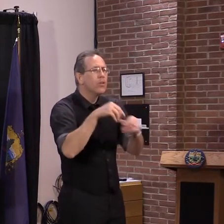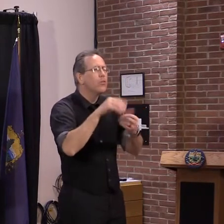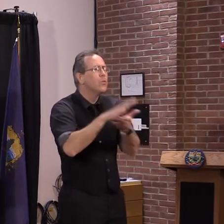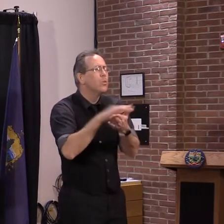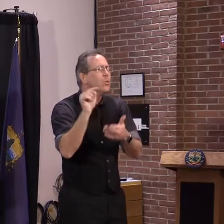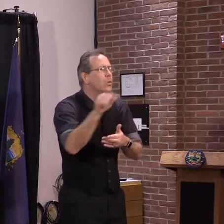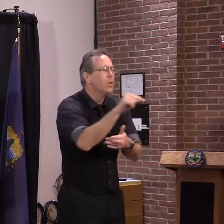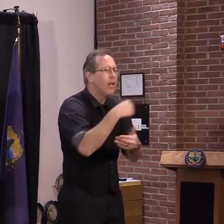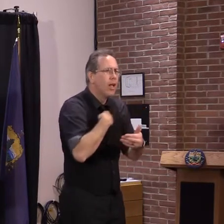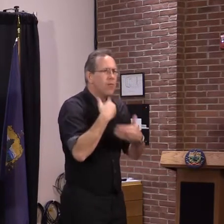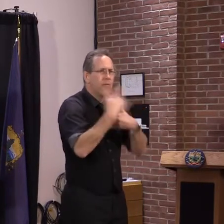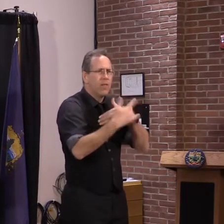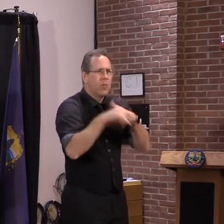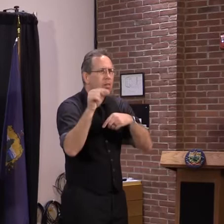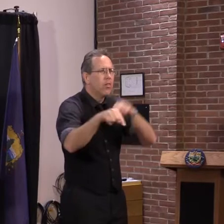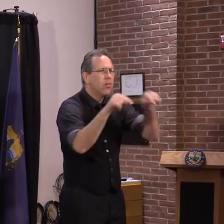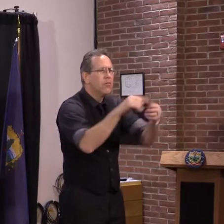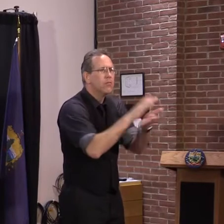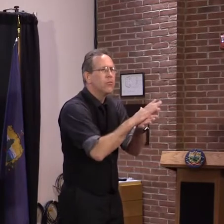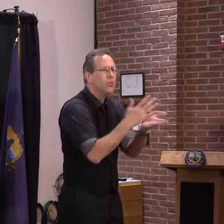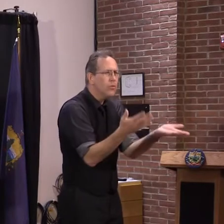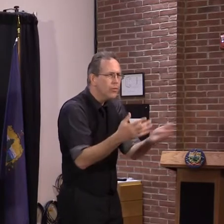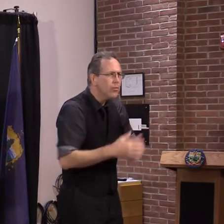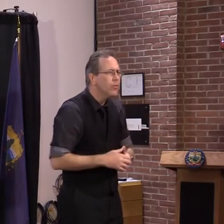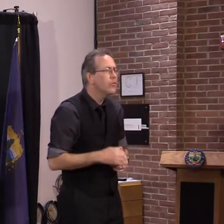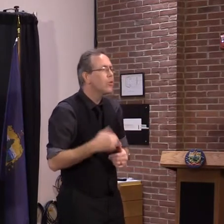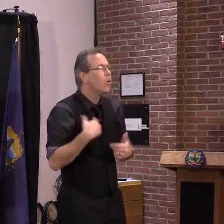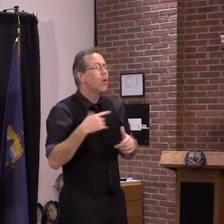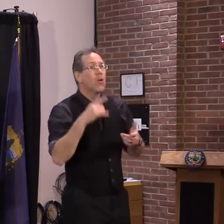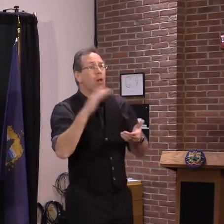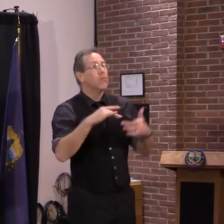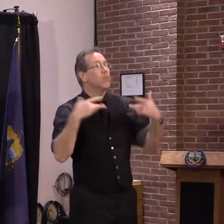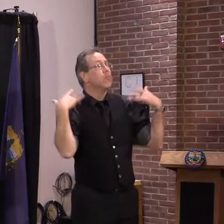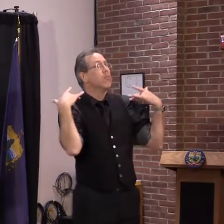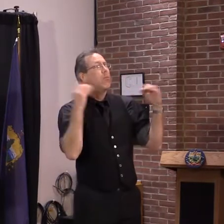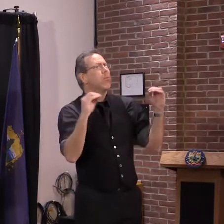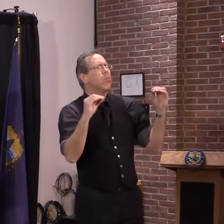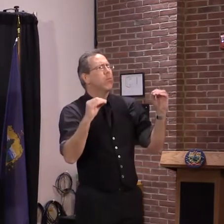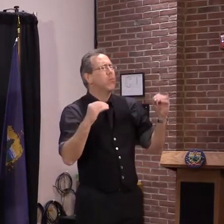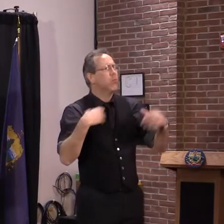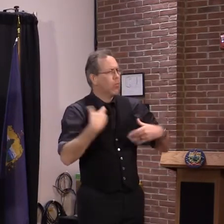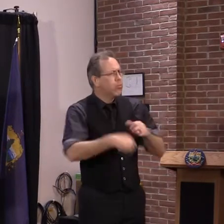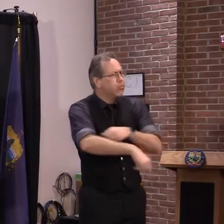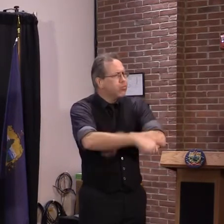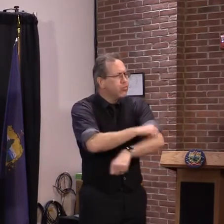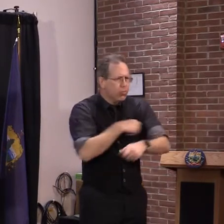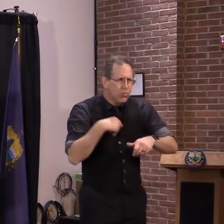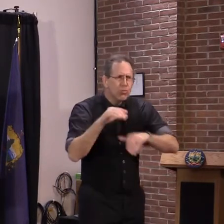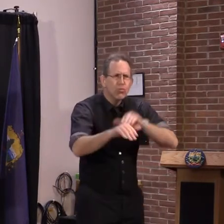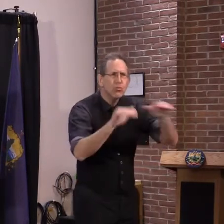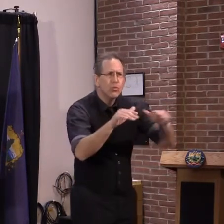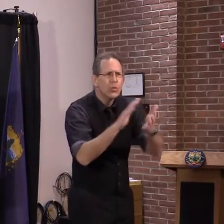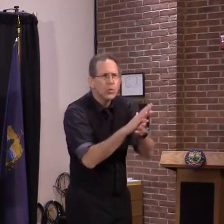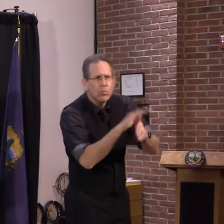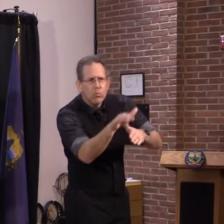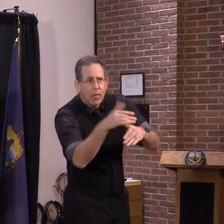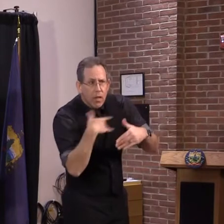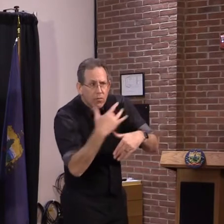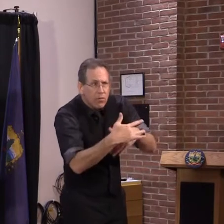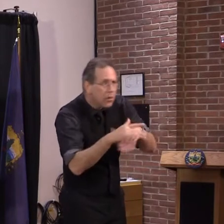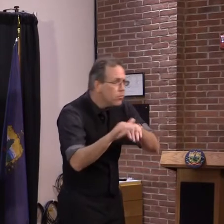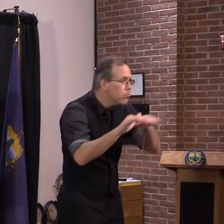state. We're not really letting up. We will be at some future point, but we haven't been letting up